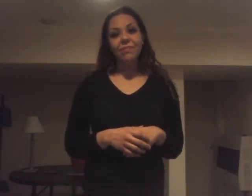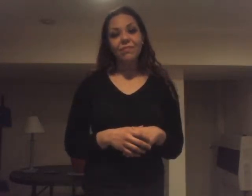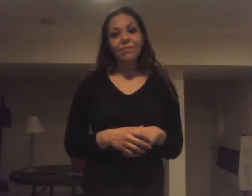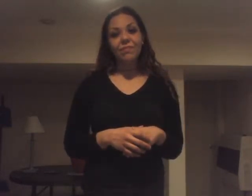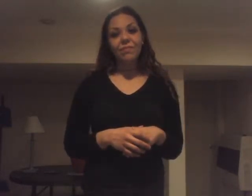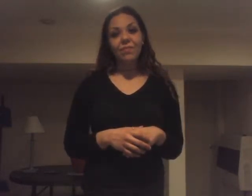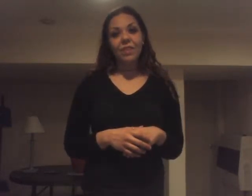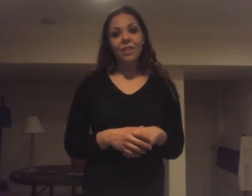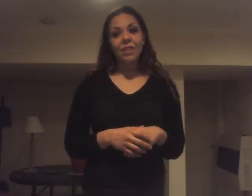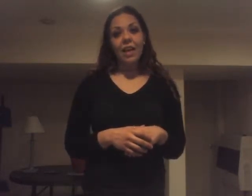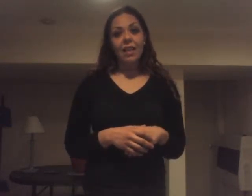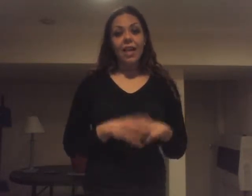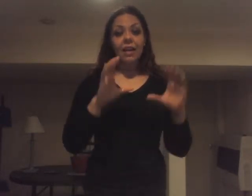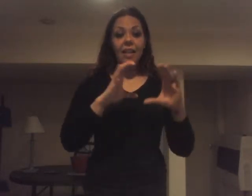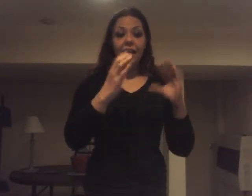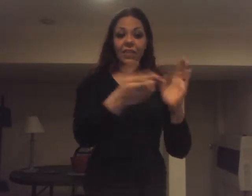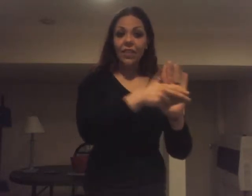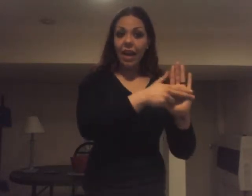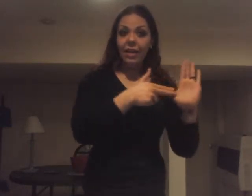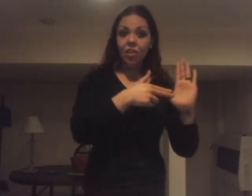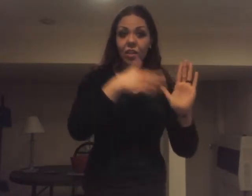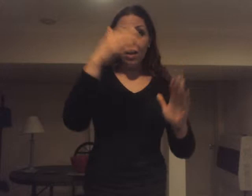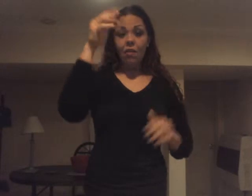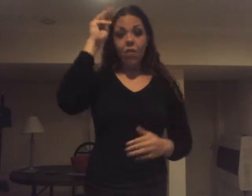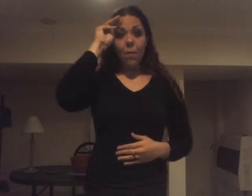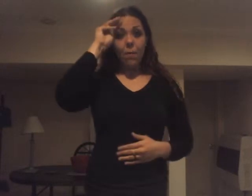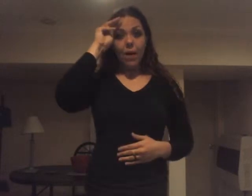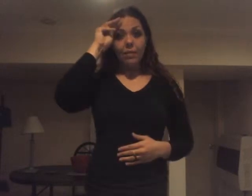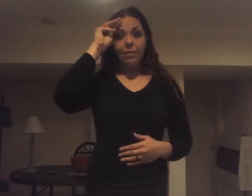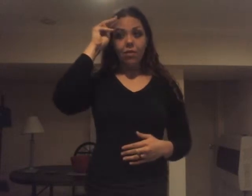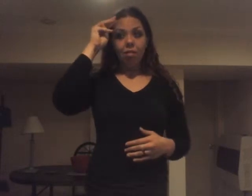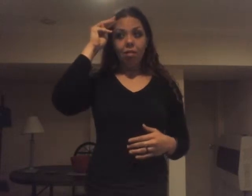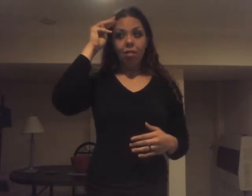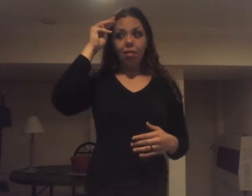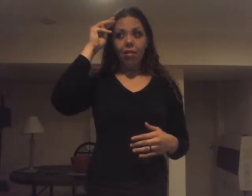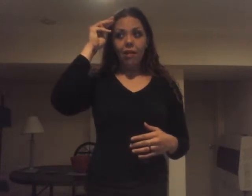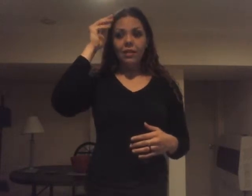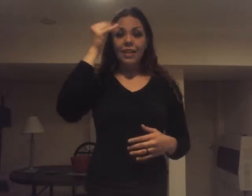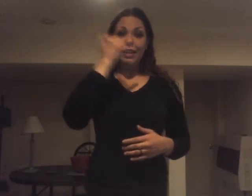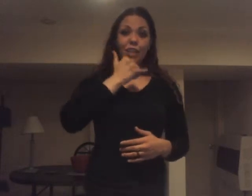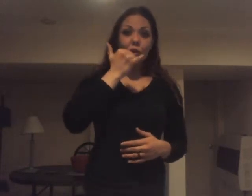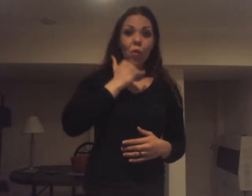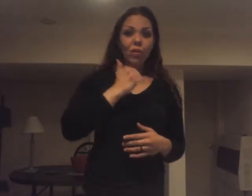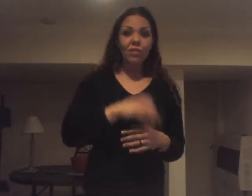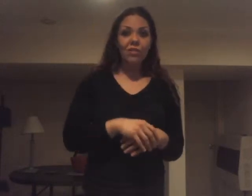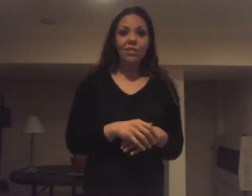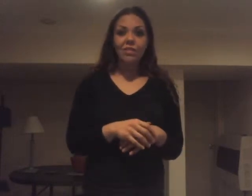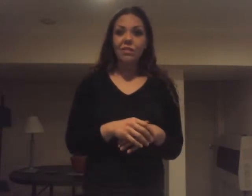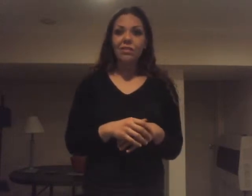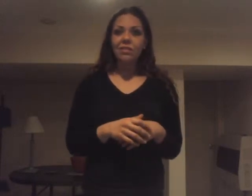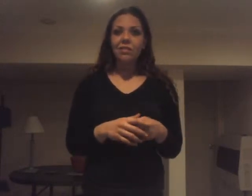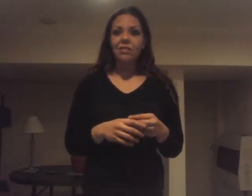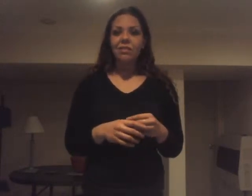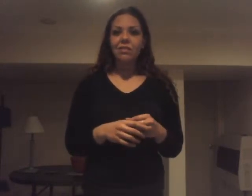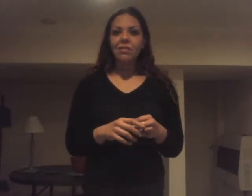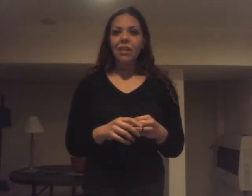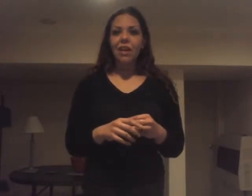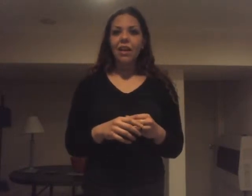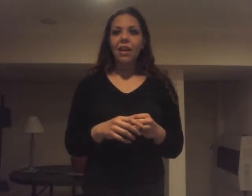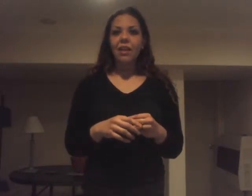The classification of mental disorders is a movable feast. The best known system is the American